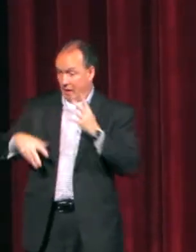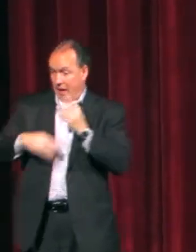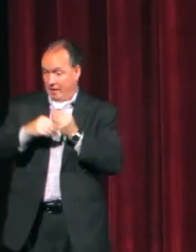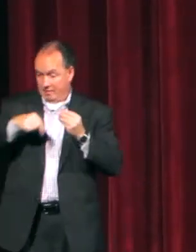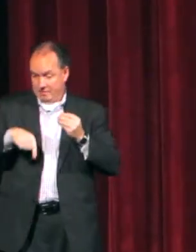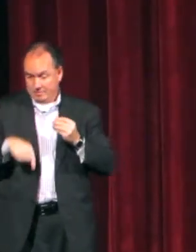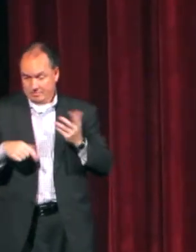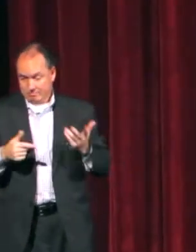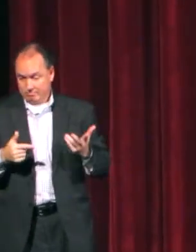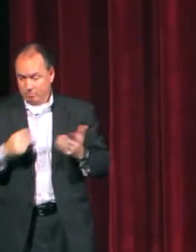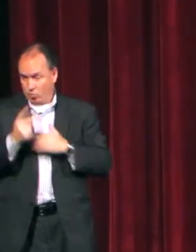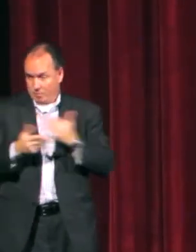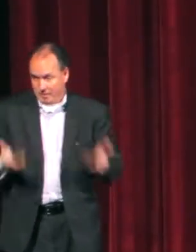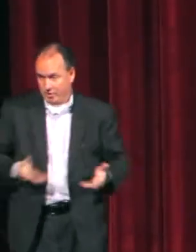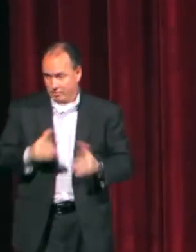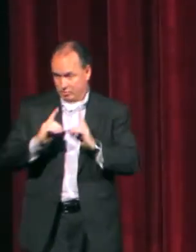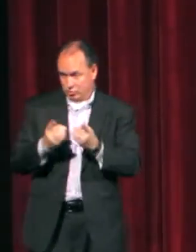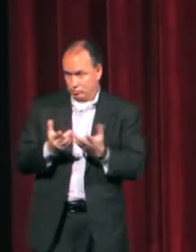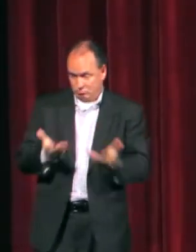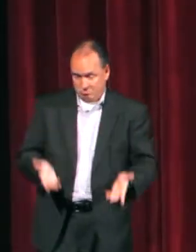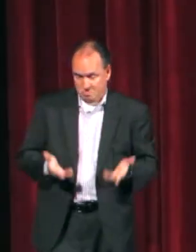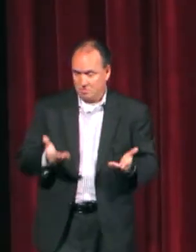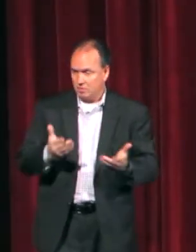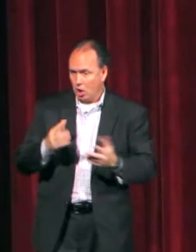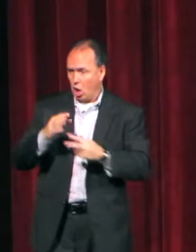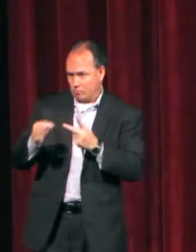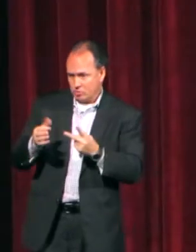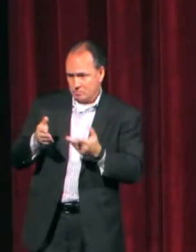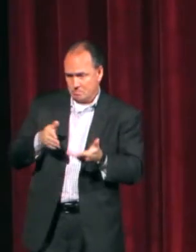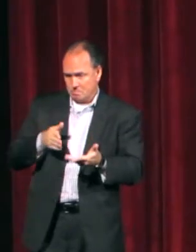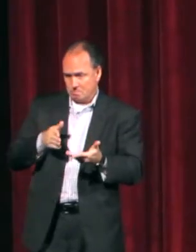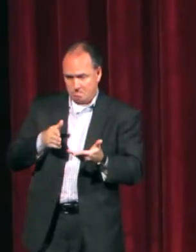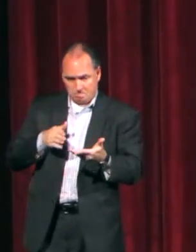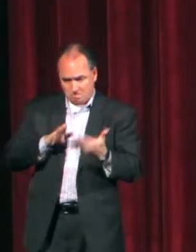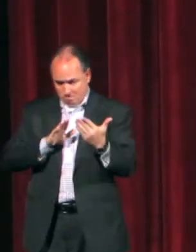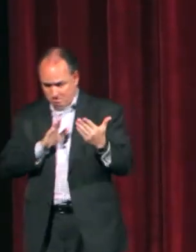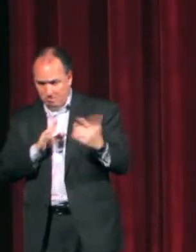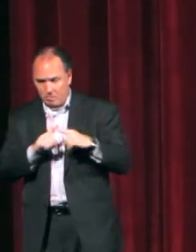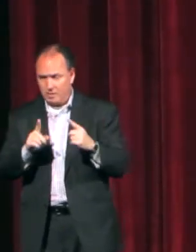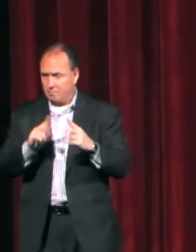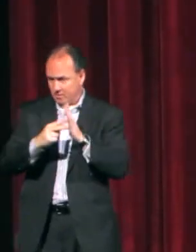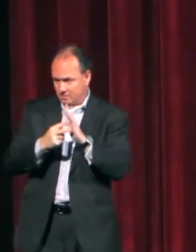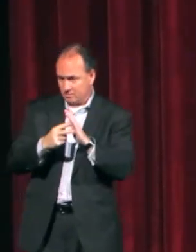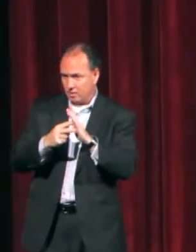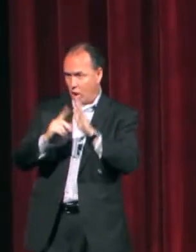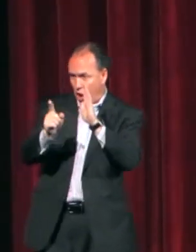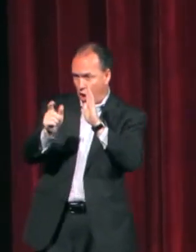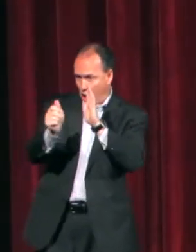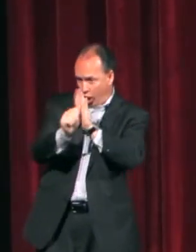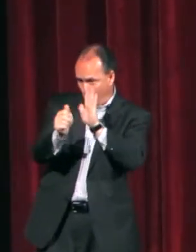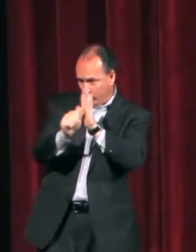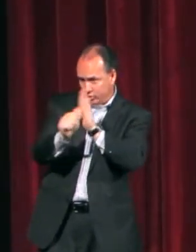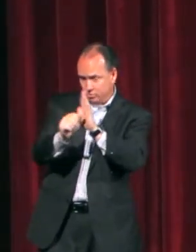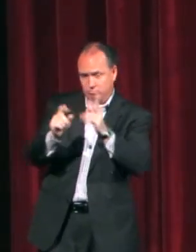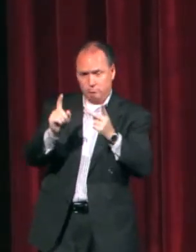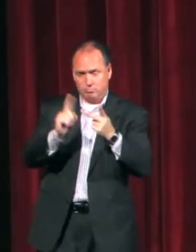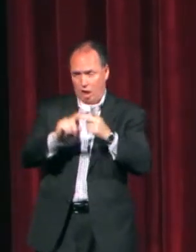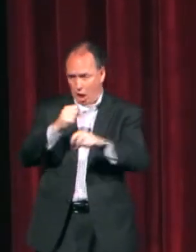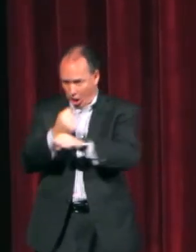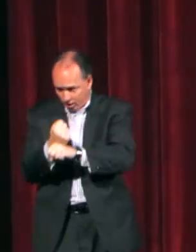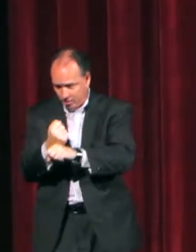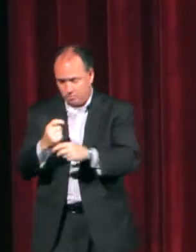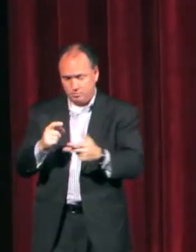school district here. Like I said, it's an option-based approach. What it stands for is alert, lockdown,